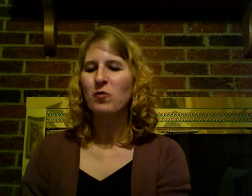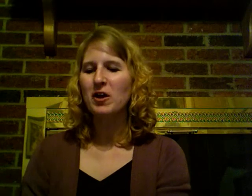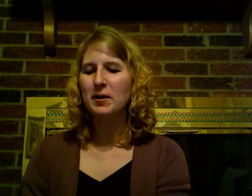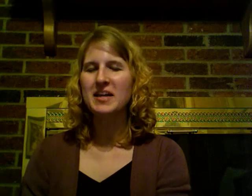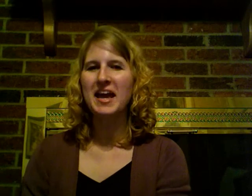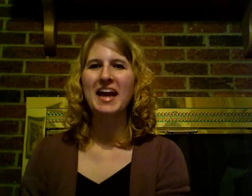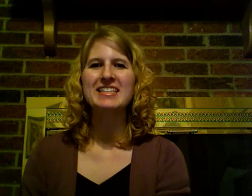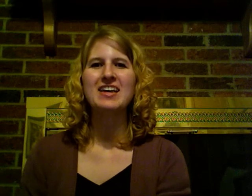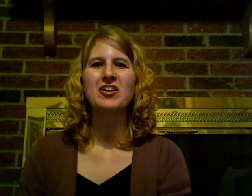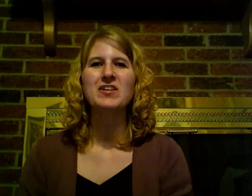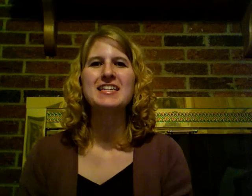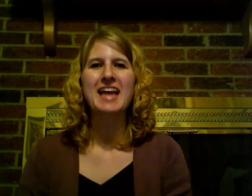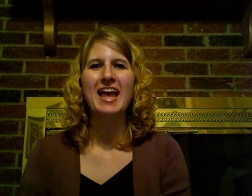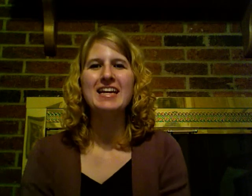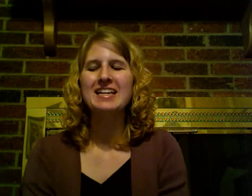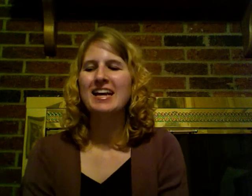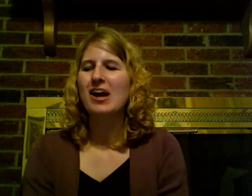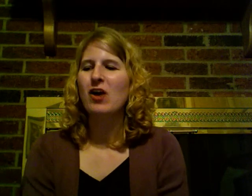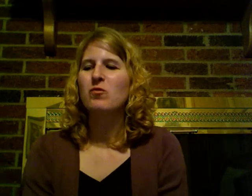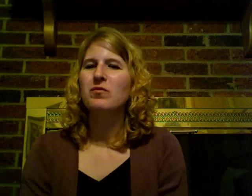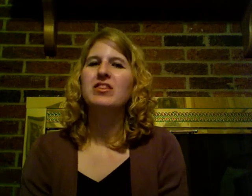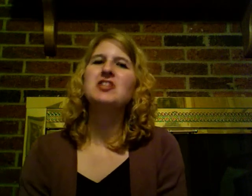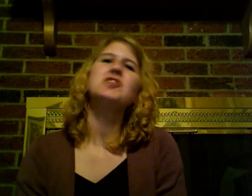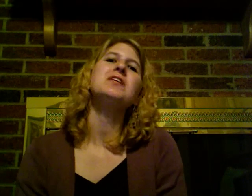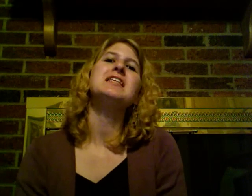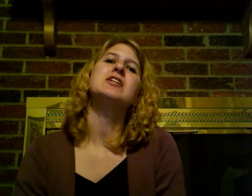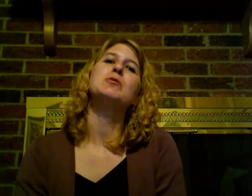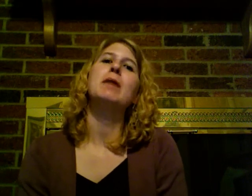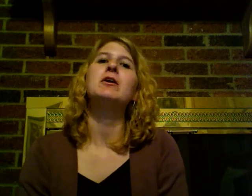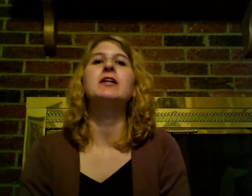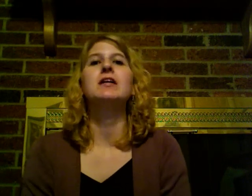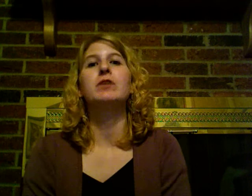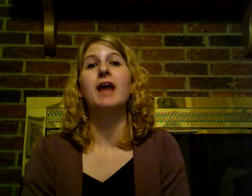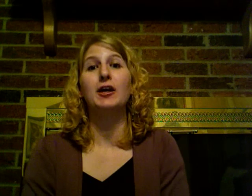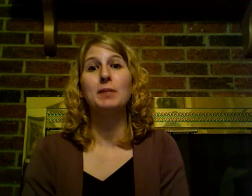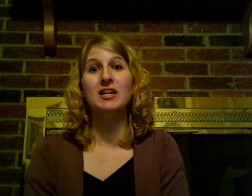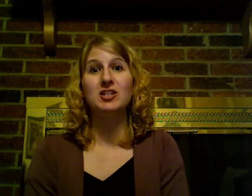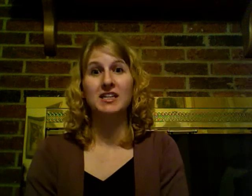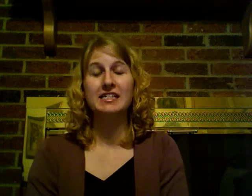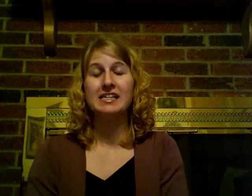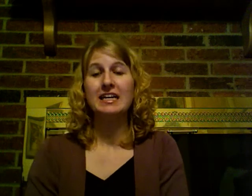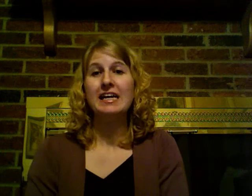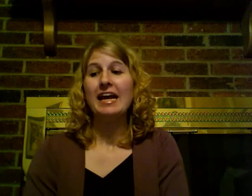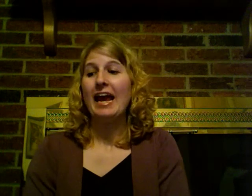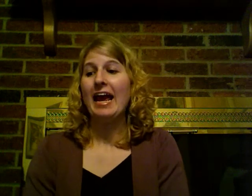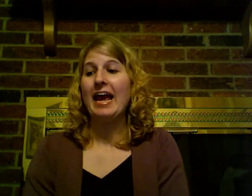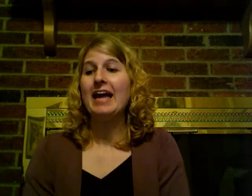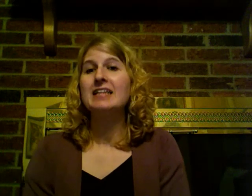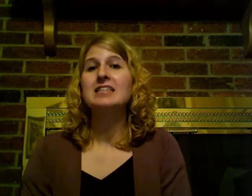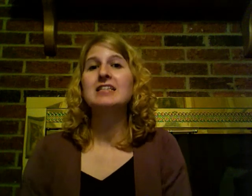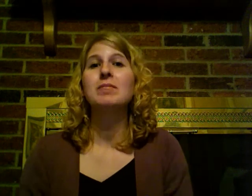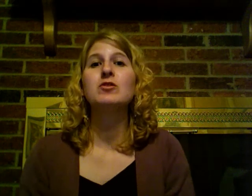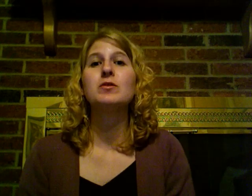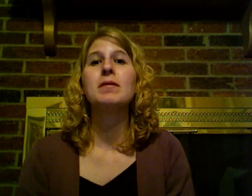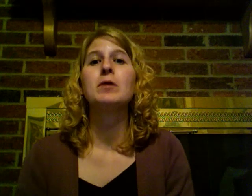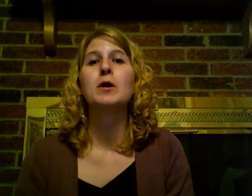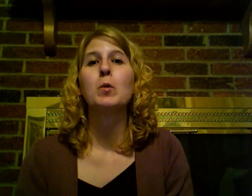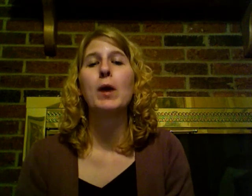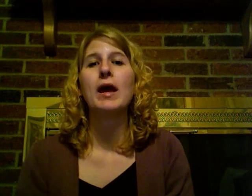Welcome to ASL Unit 10. This unit deals primarily with occupations. And something to remember when you do